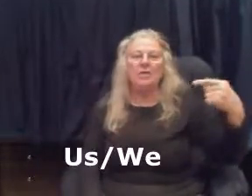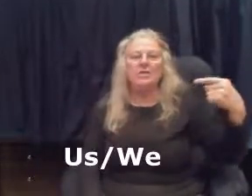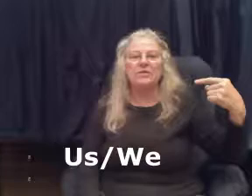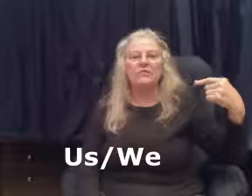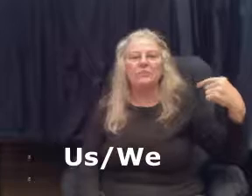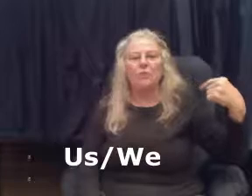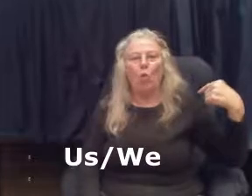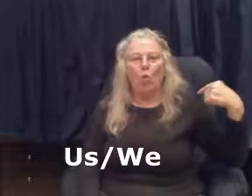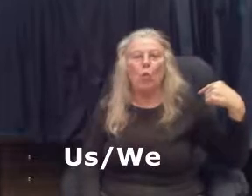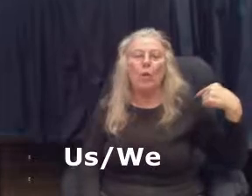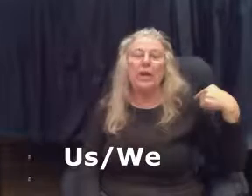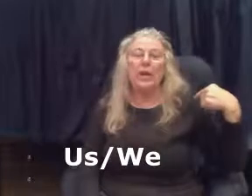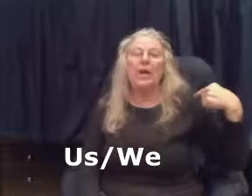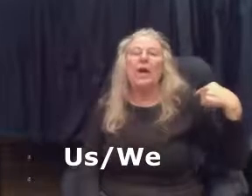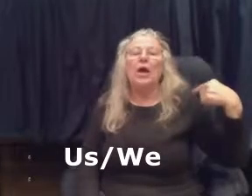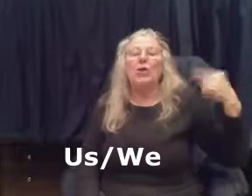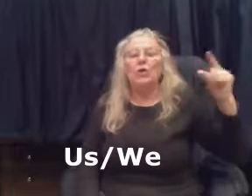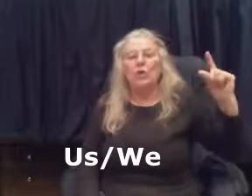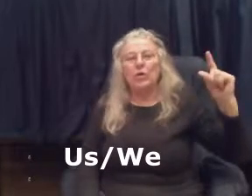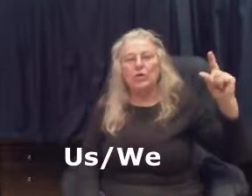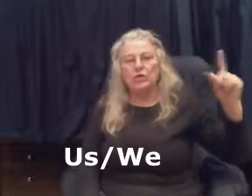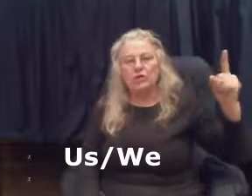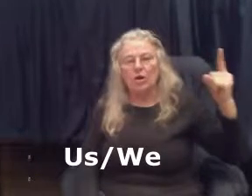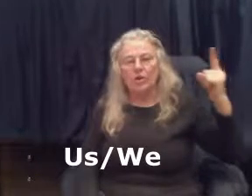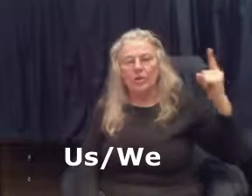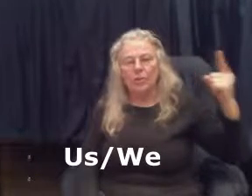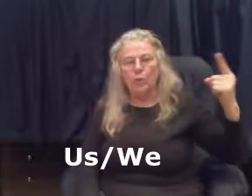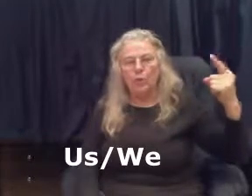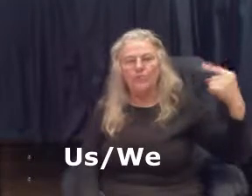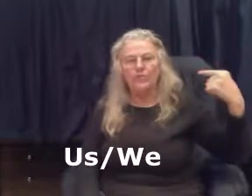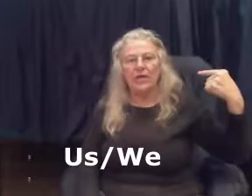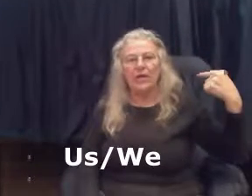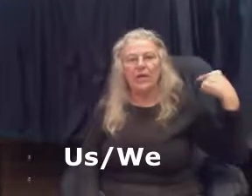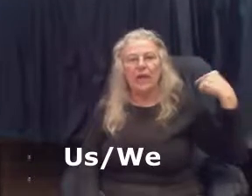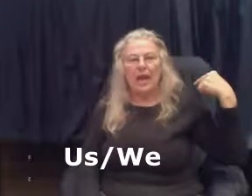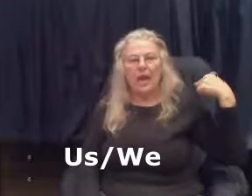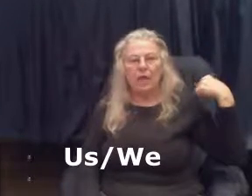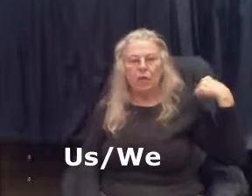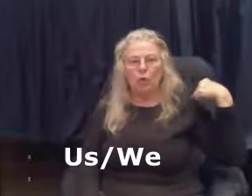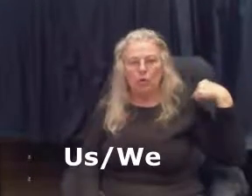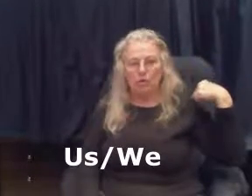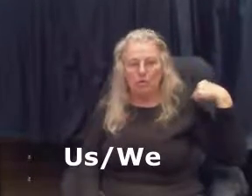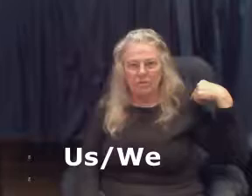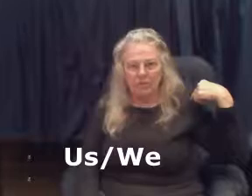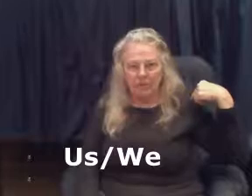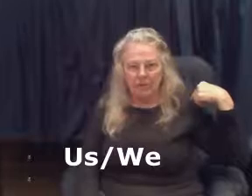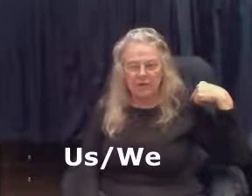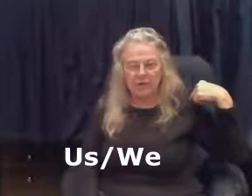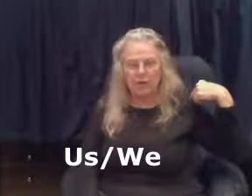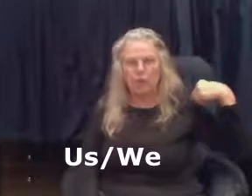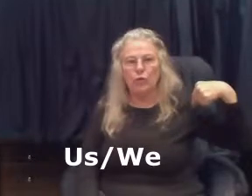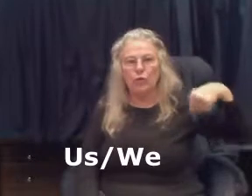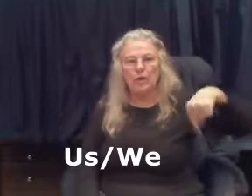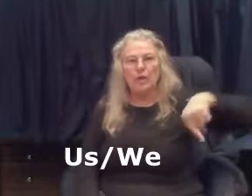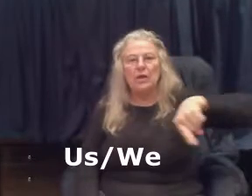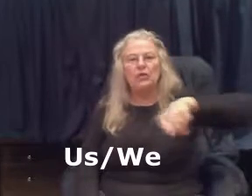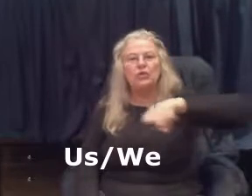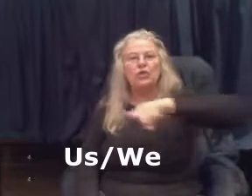us or we, you're going to start with your pointer finger at your dominant shoulder,